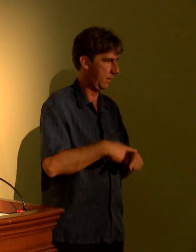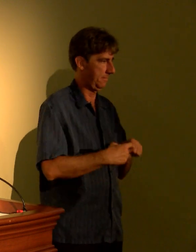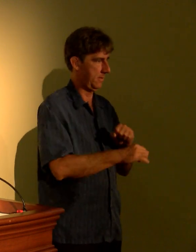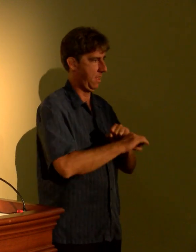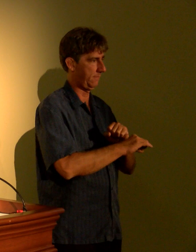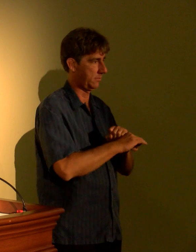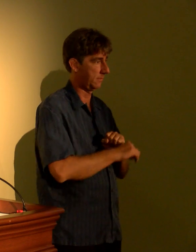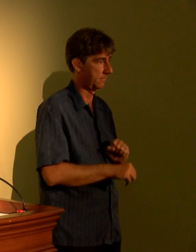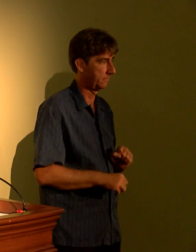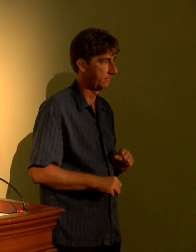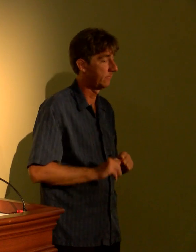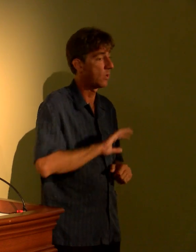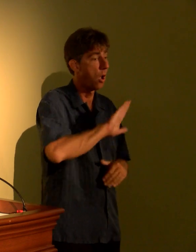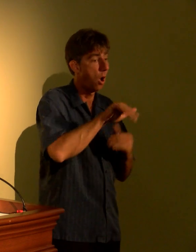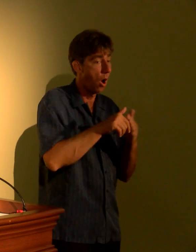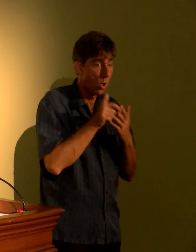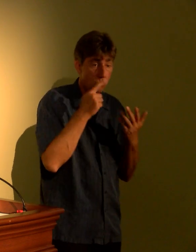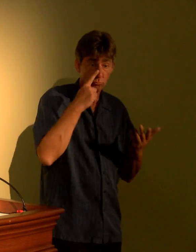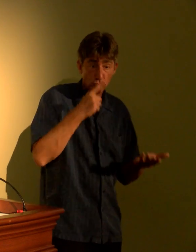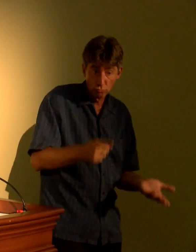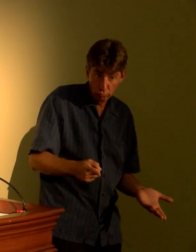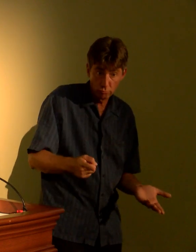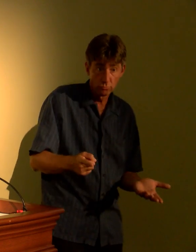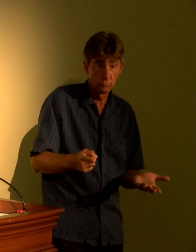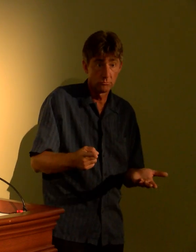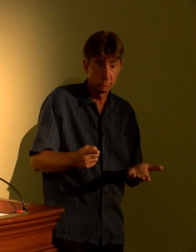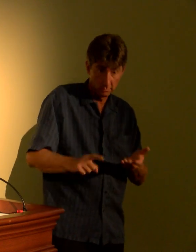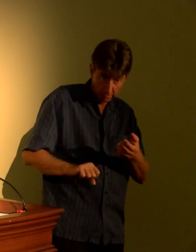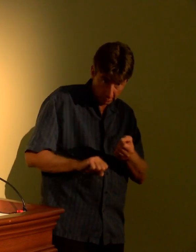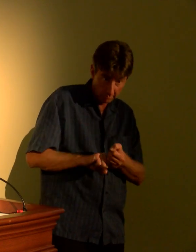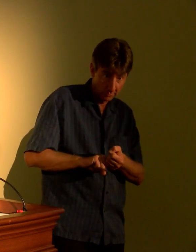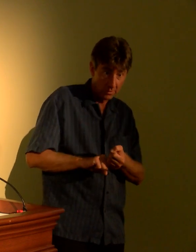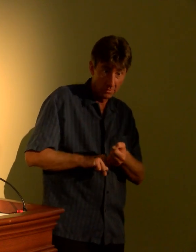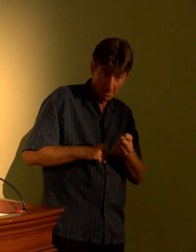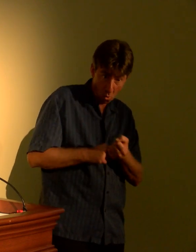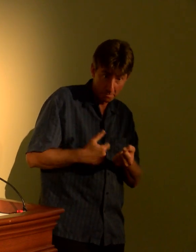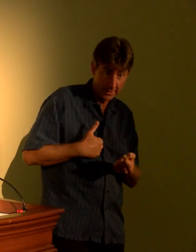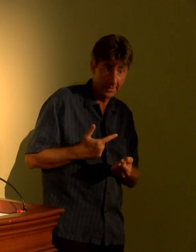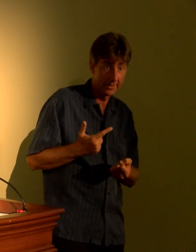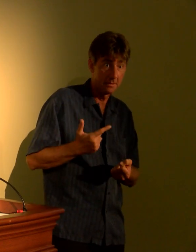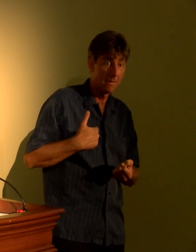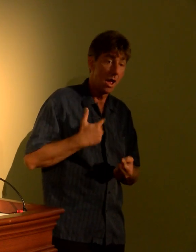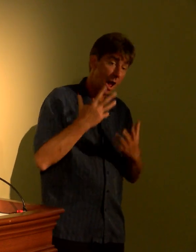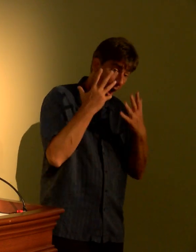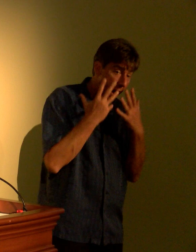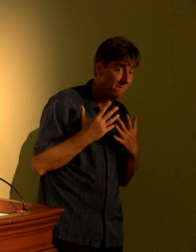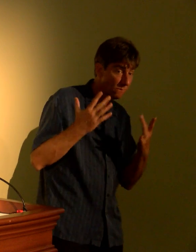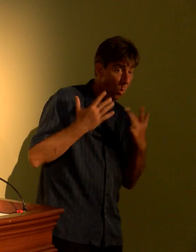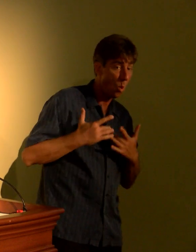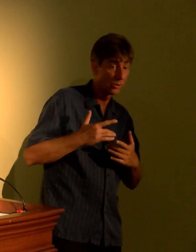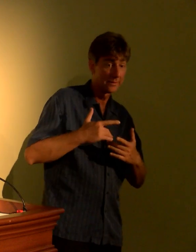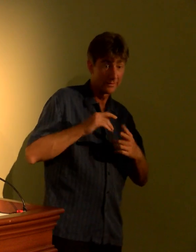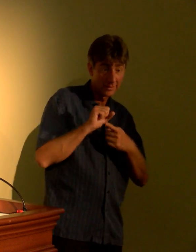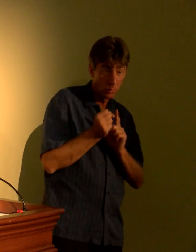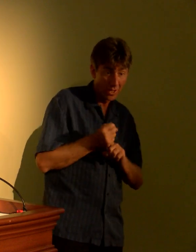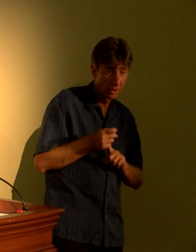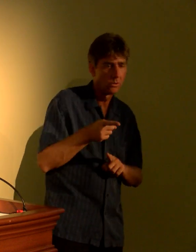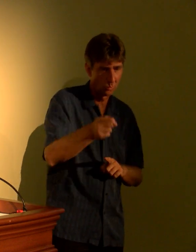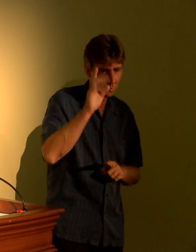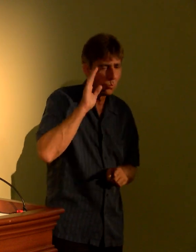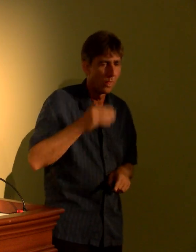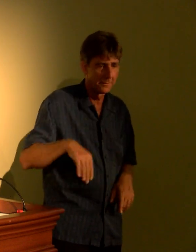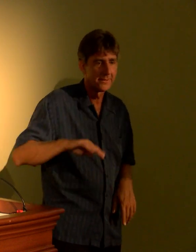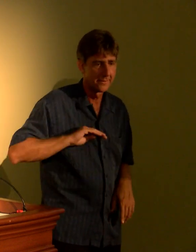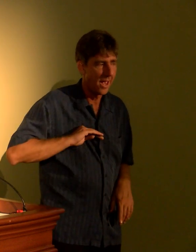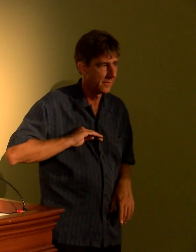who may please to favor him in his unfortunate situation will be satisfied. So it sounds like he is beginning to get